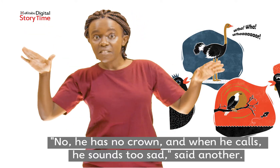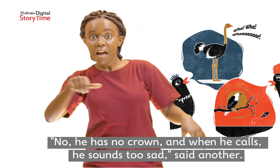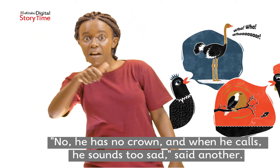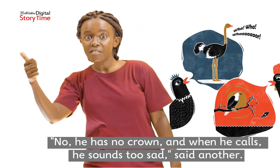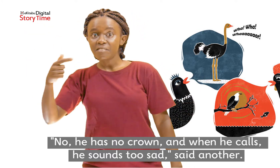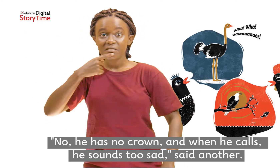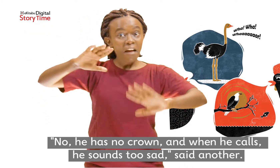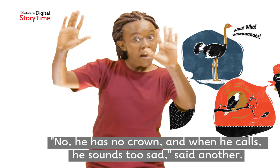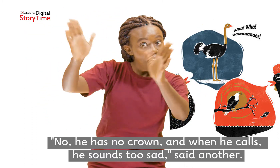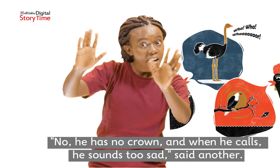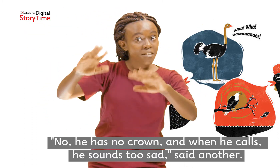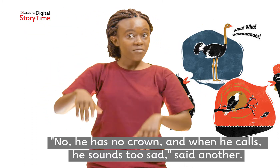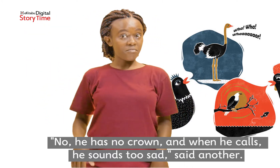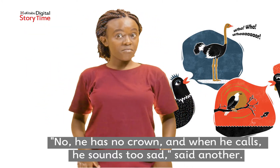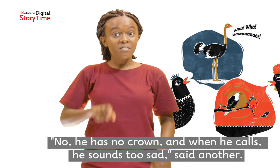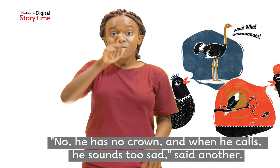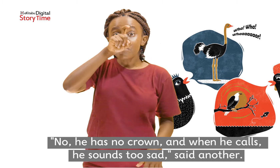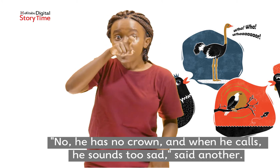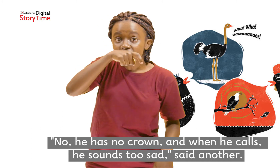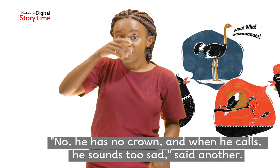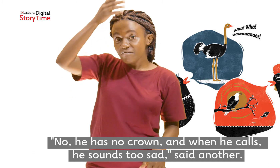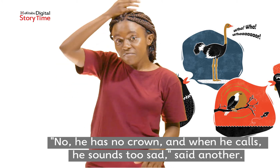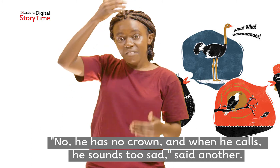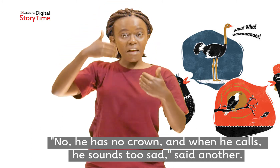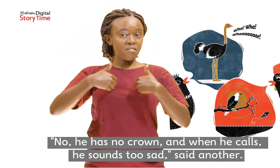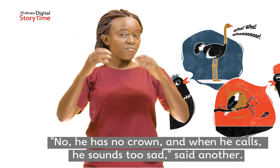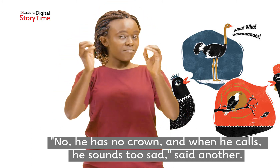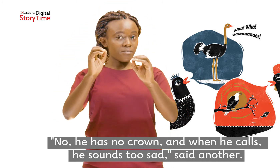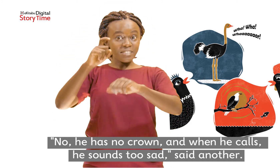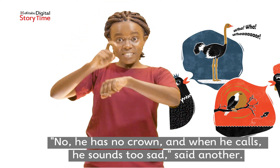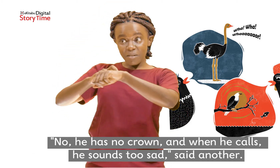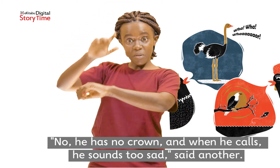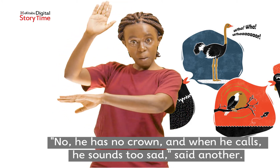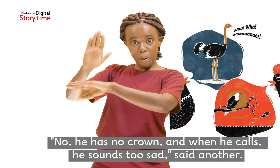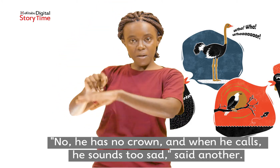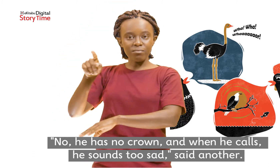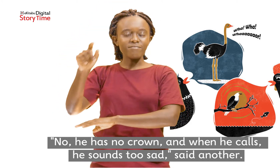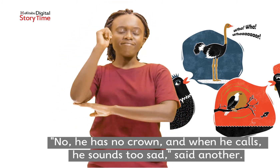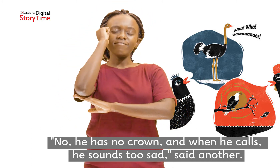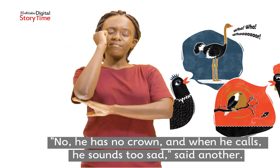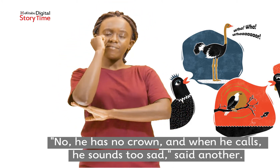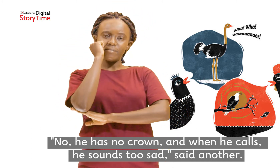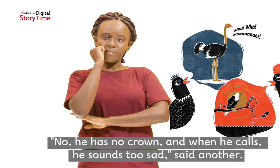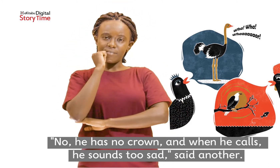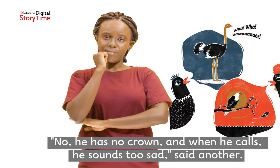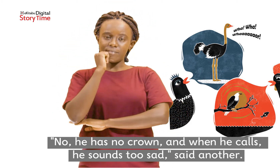No, he has no crown, and when he calls, he sounds too sad, said